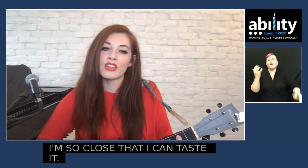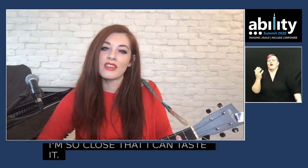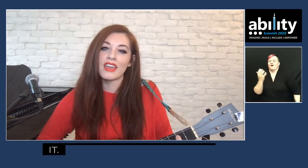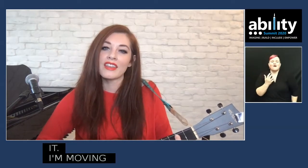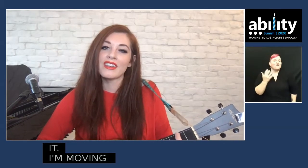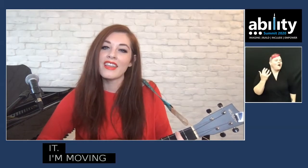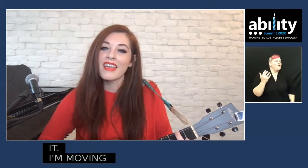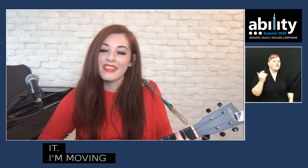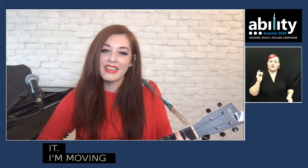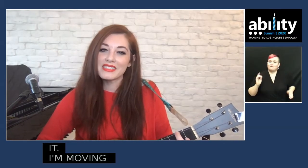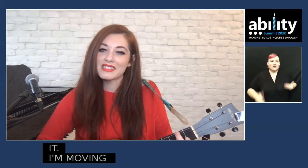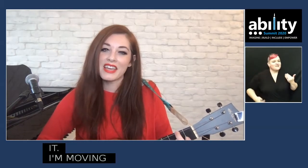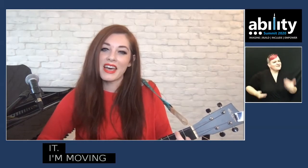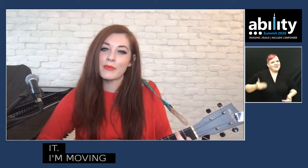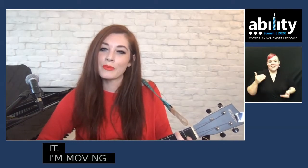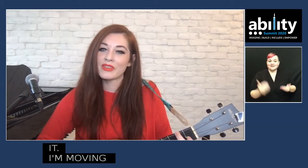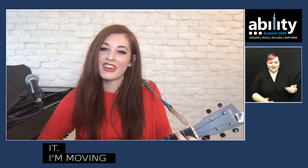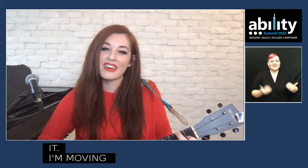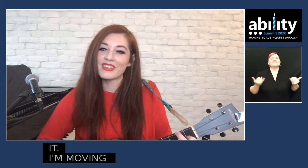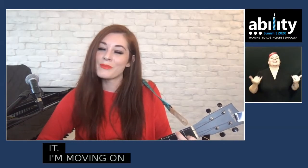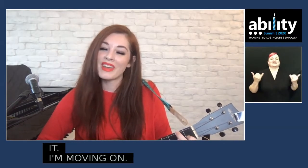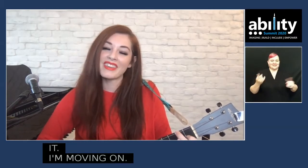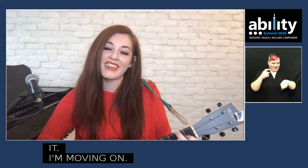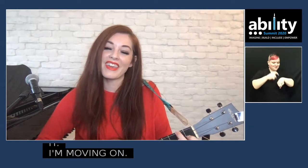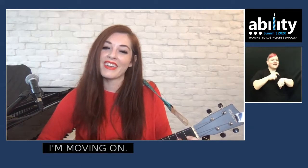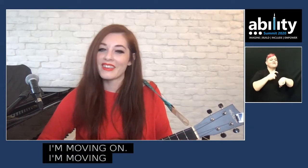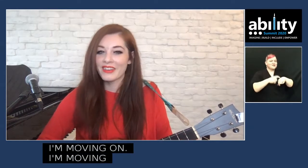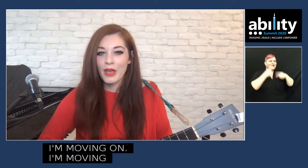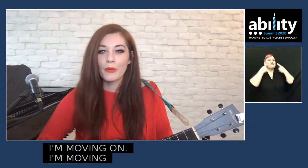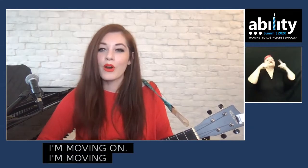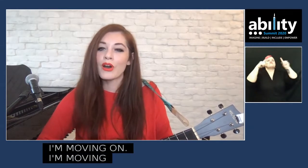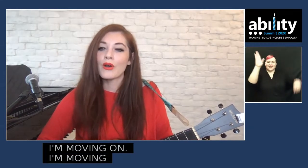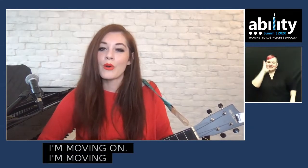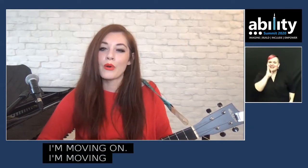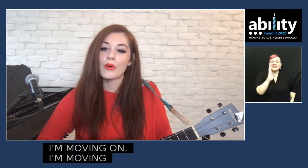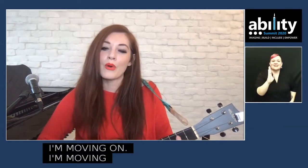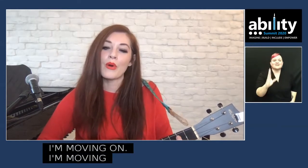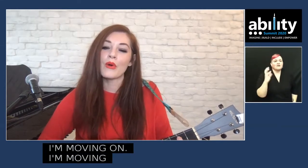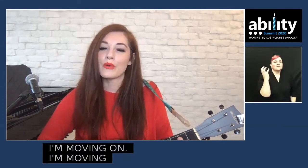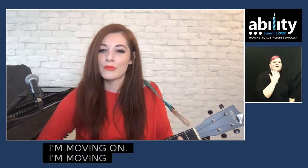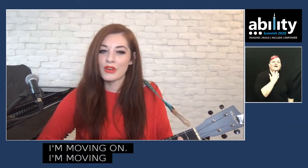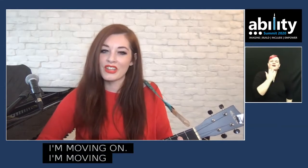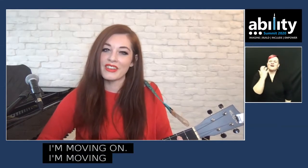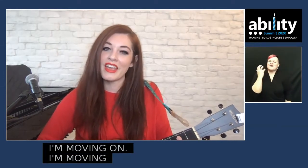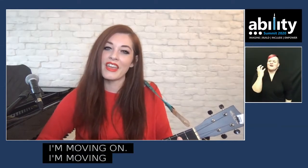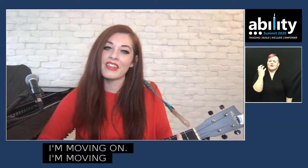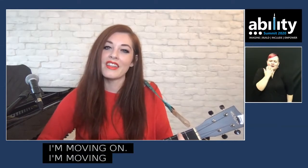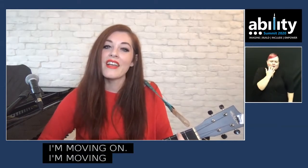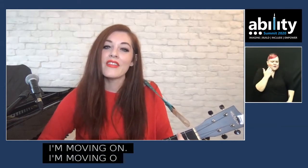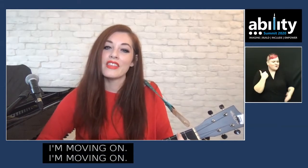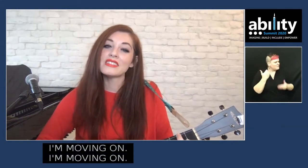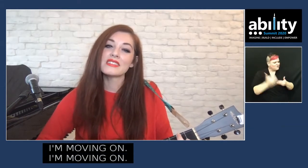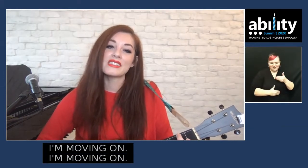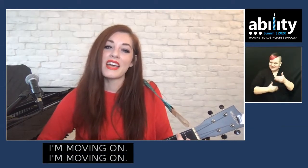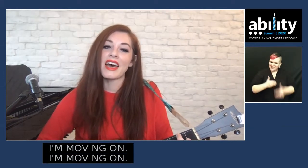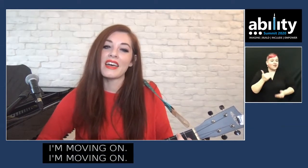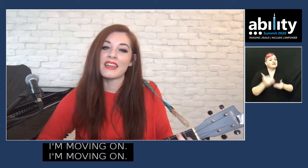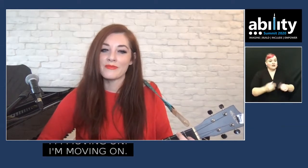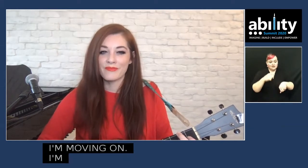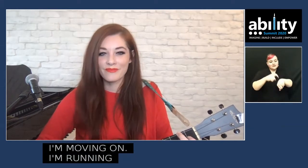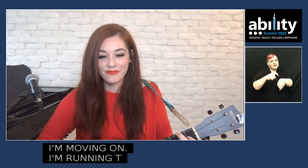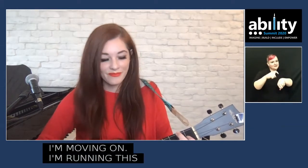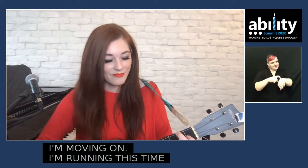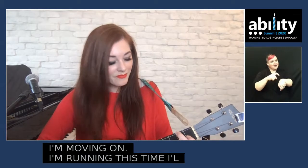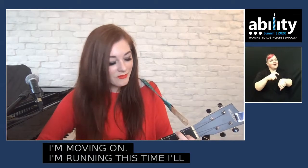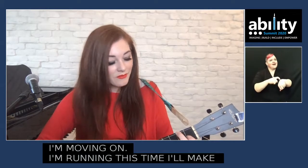Whoa, I'm running. This time I'm gonna make it. Whoa, I'm running. This